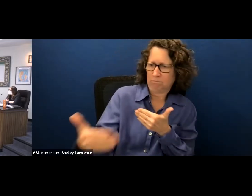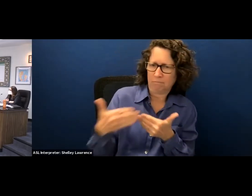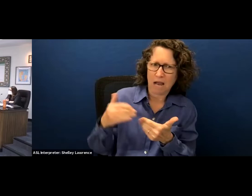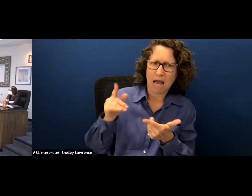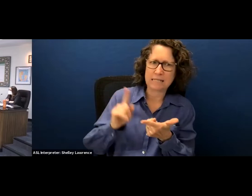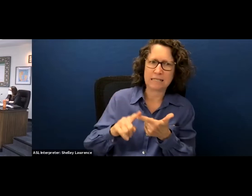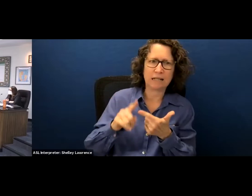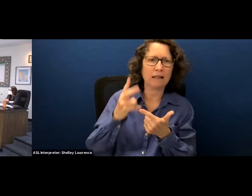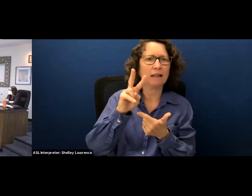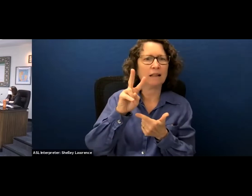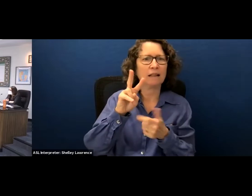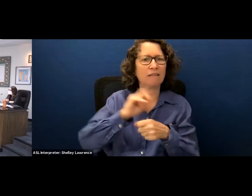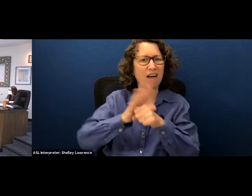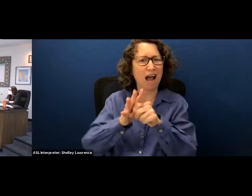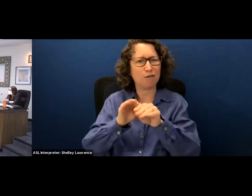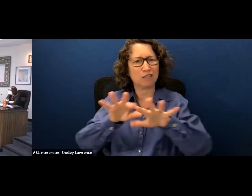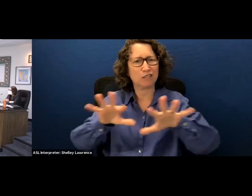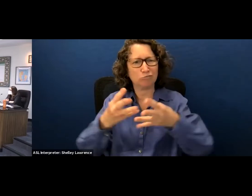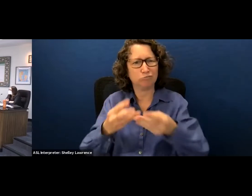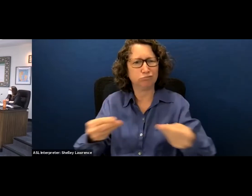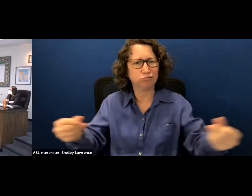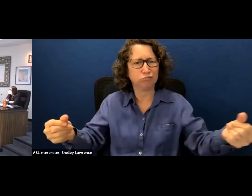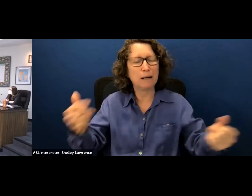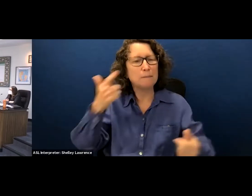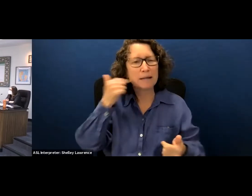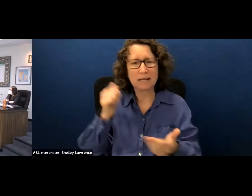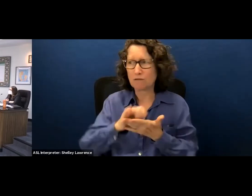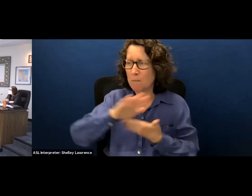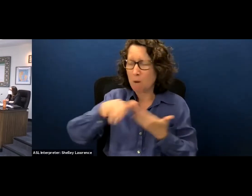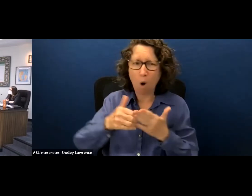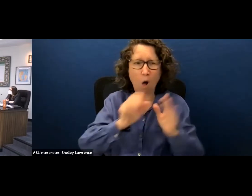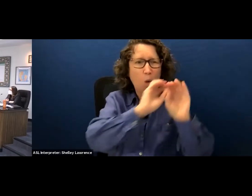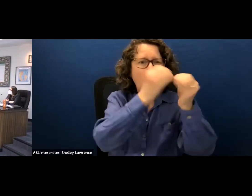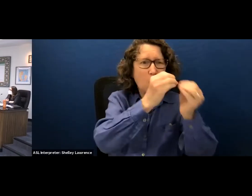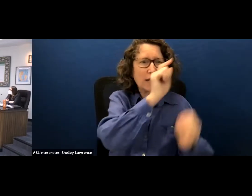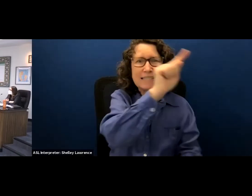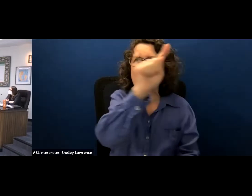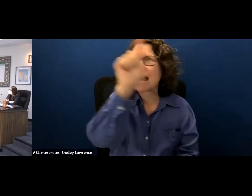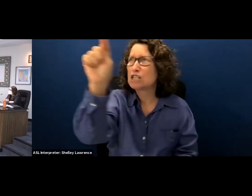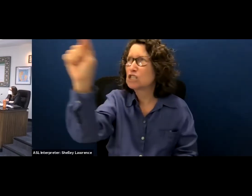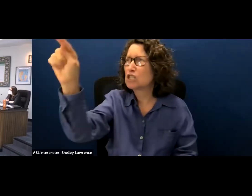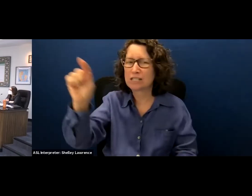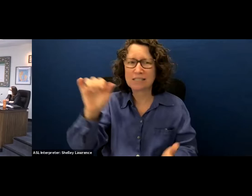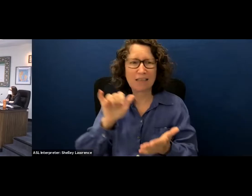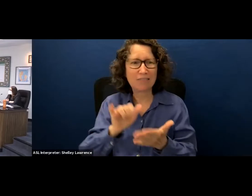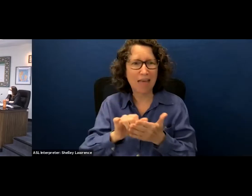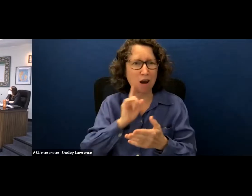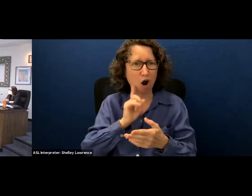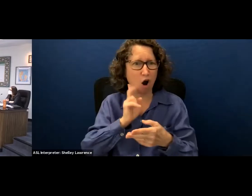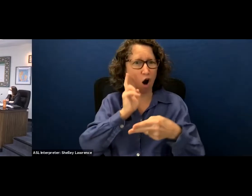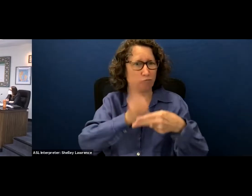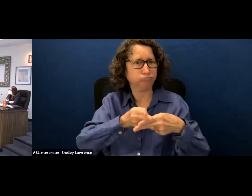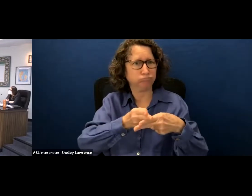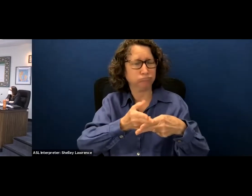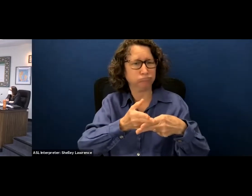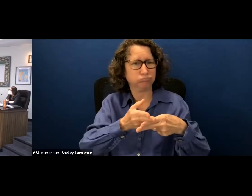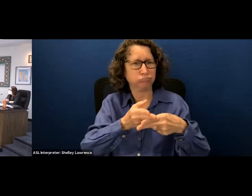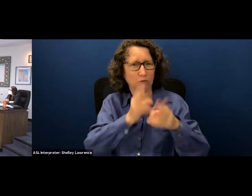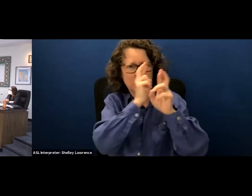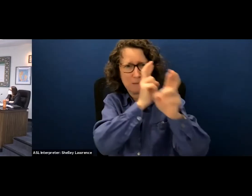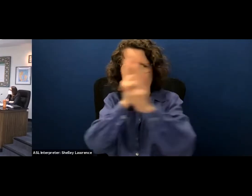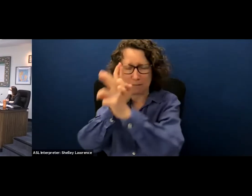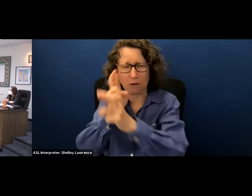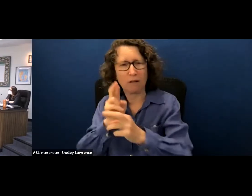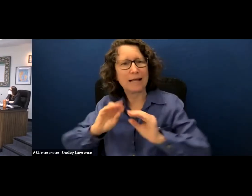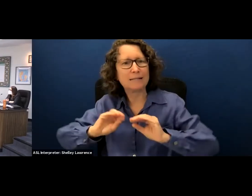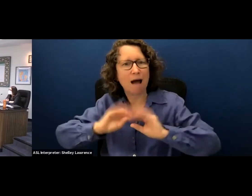this virus has dissipated, because from all organizations that are reputable, it is clear that